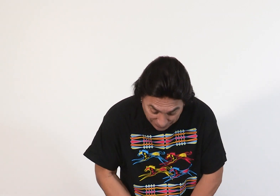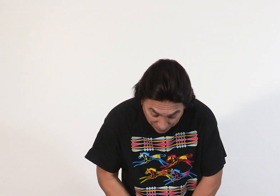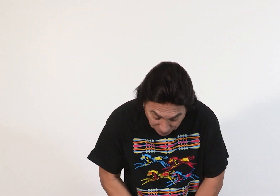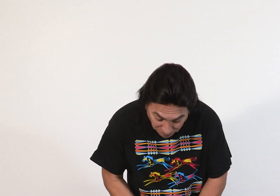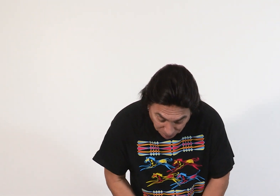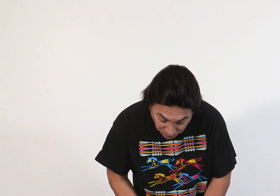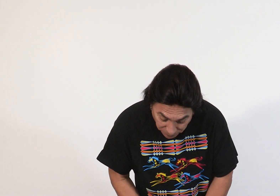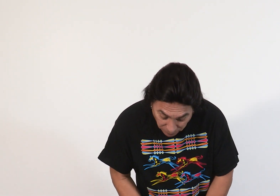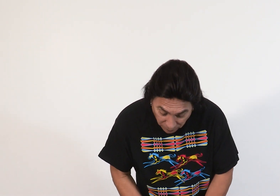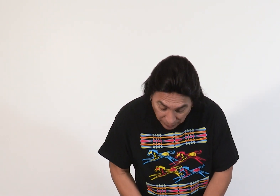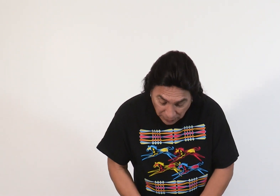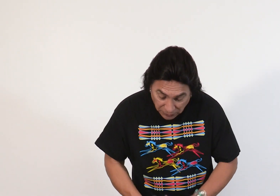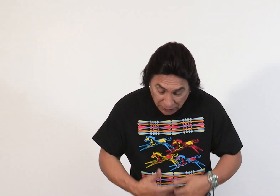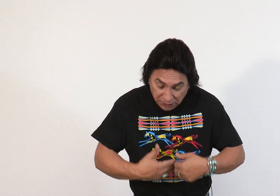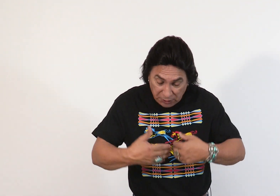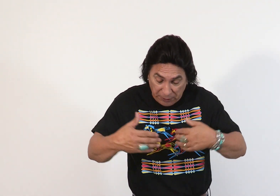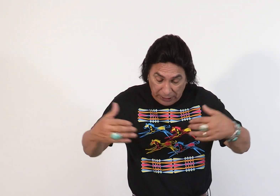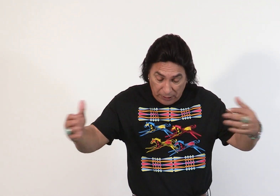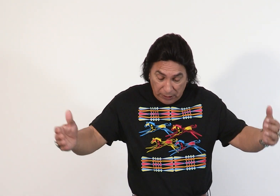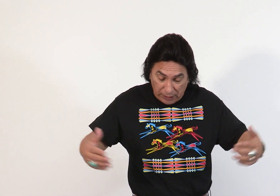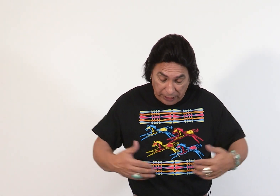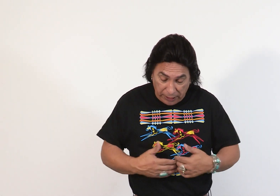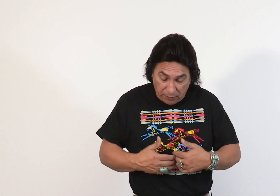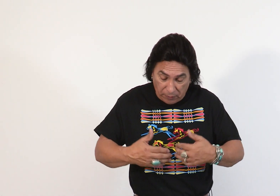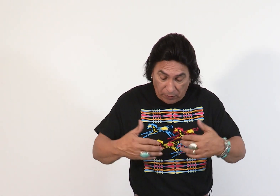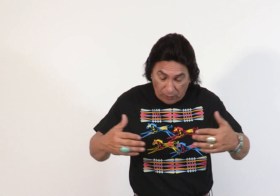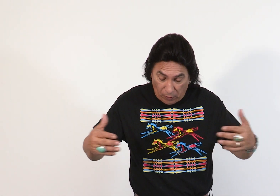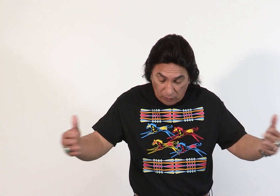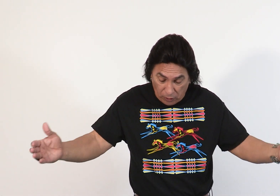now this is again all gone.